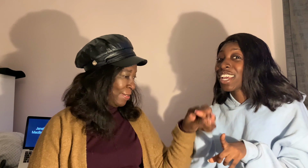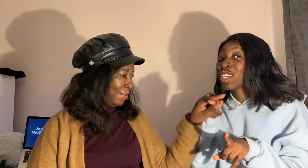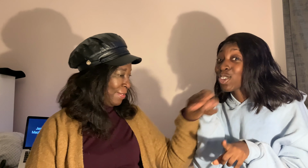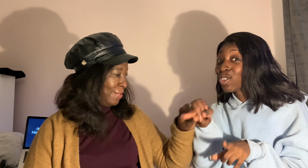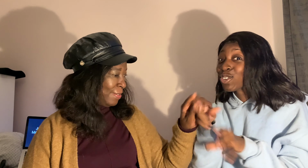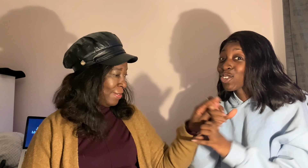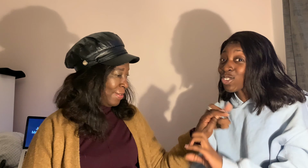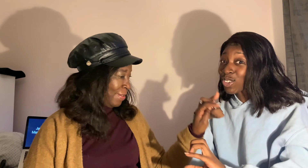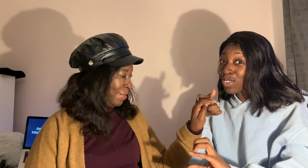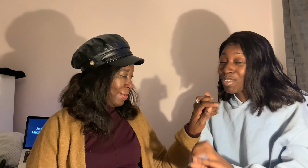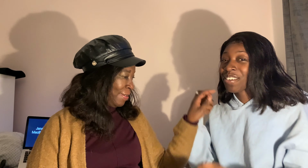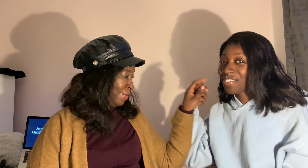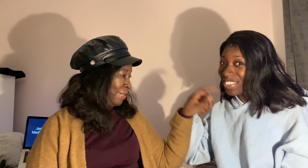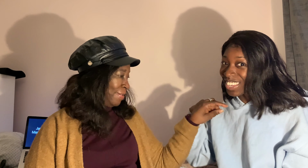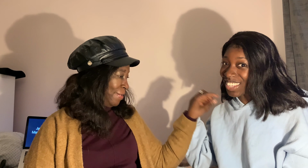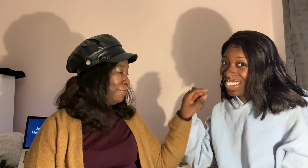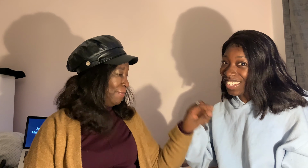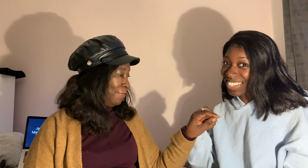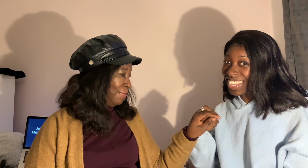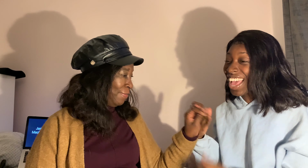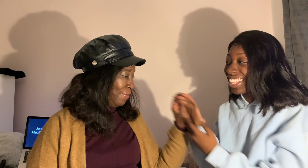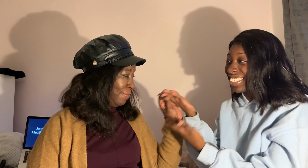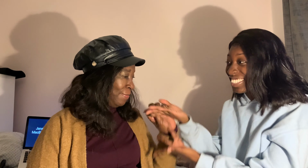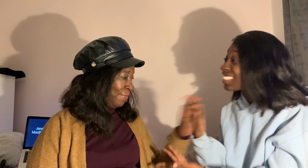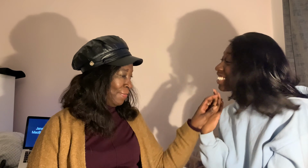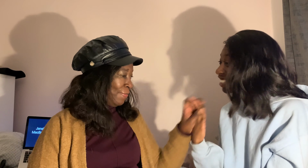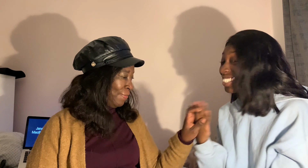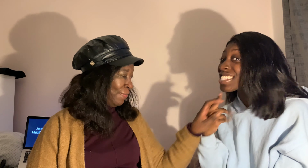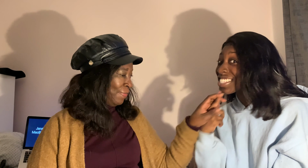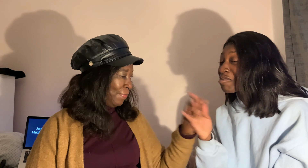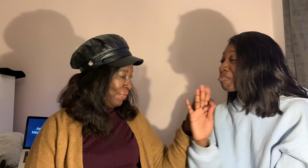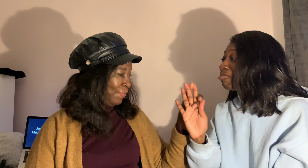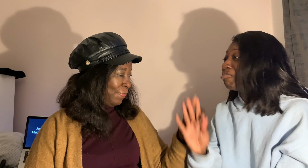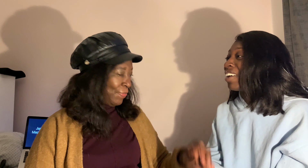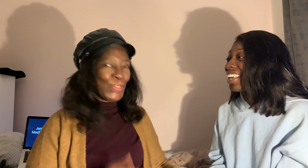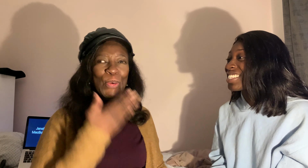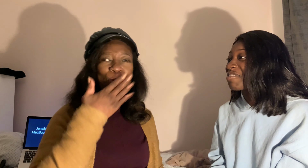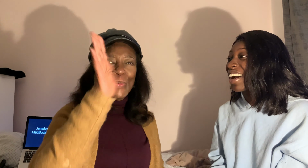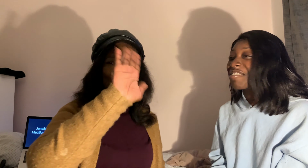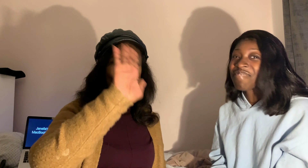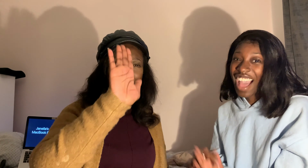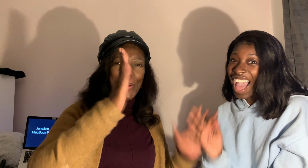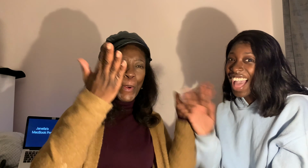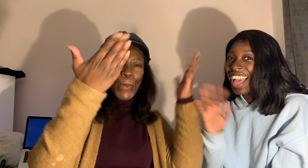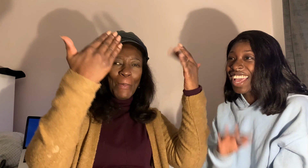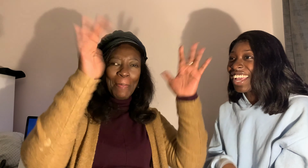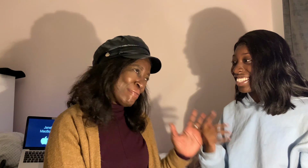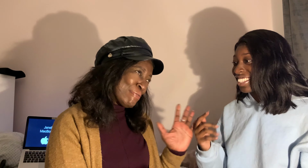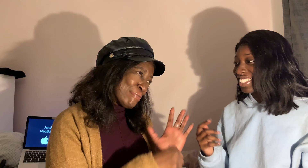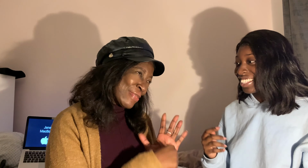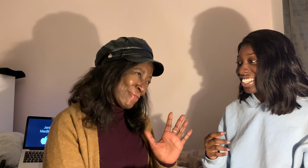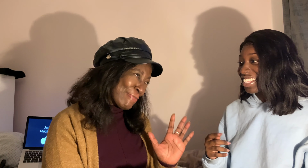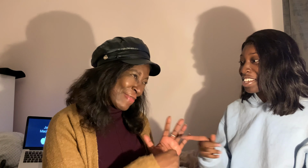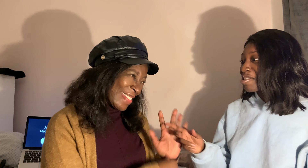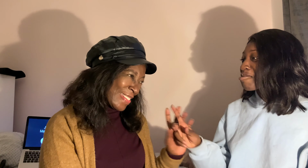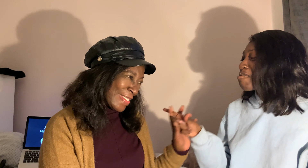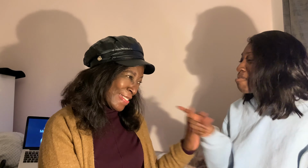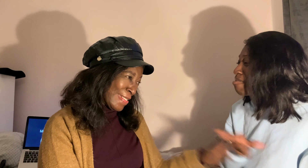I know. YouTube video. Say bye.